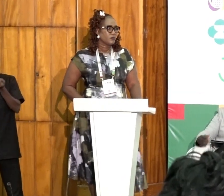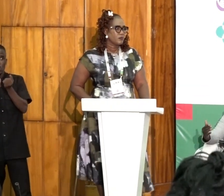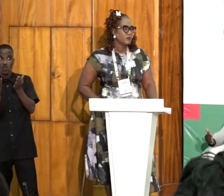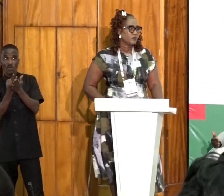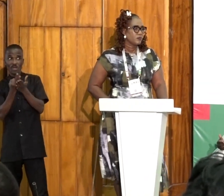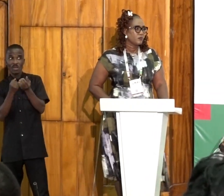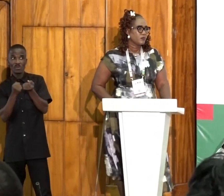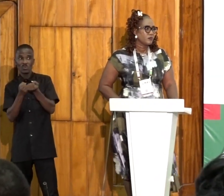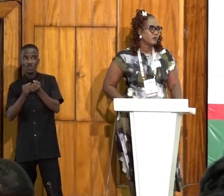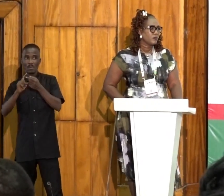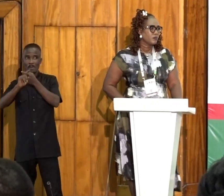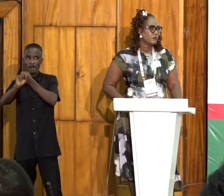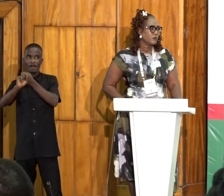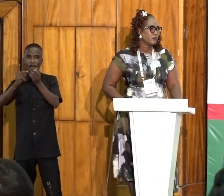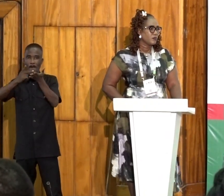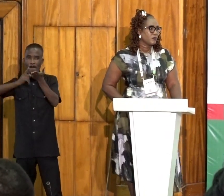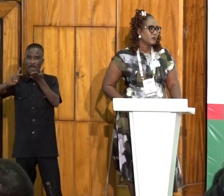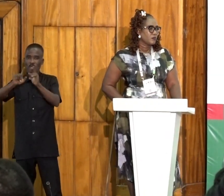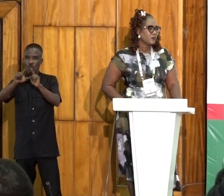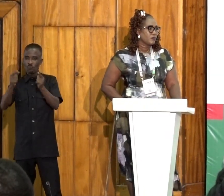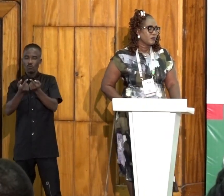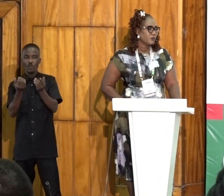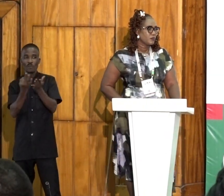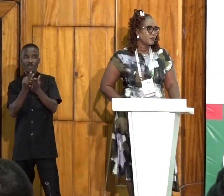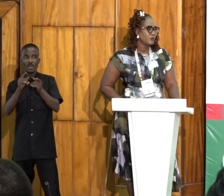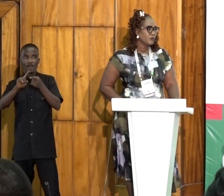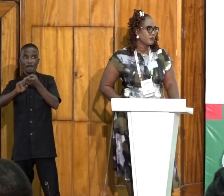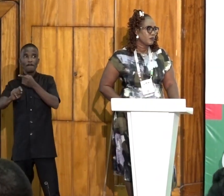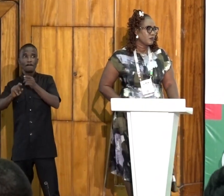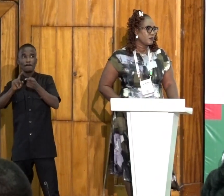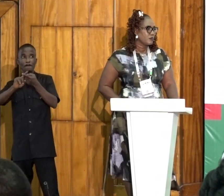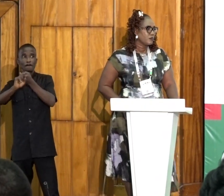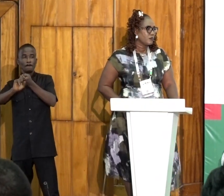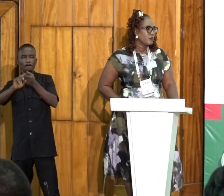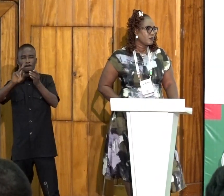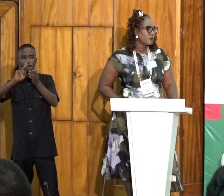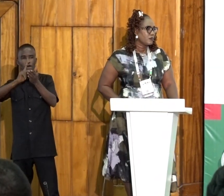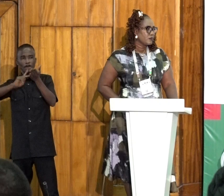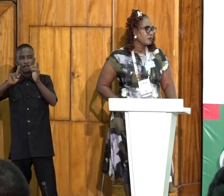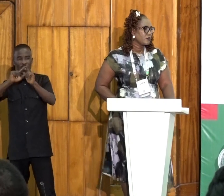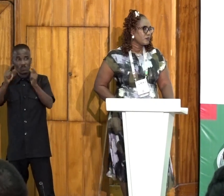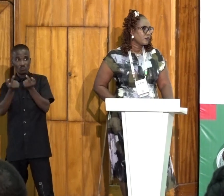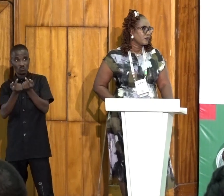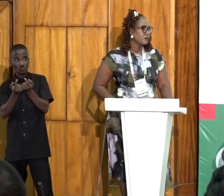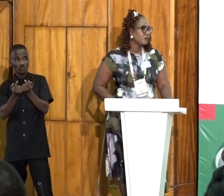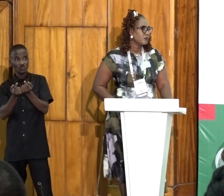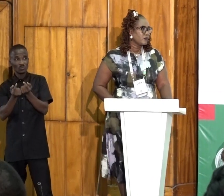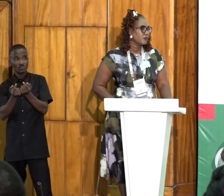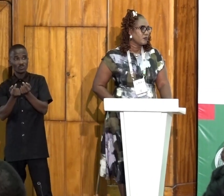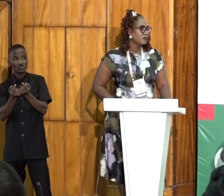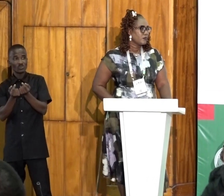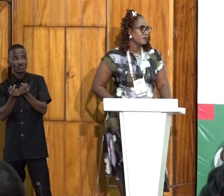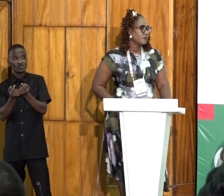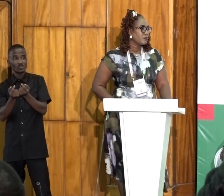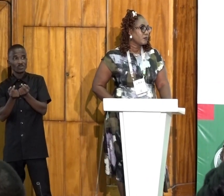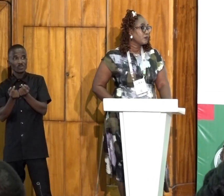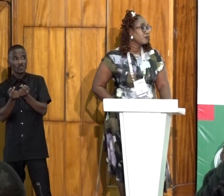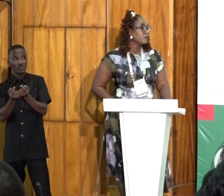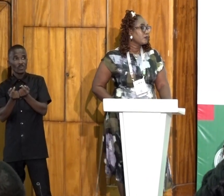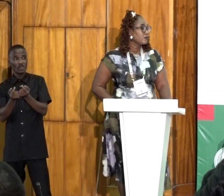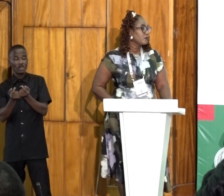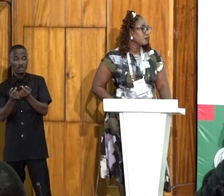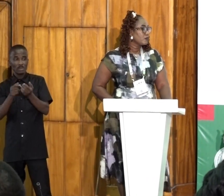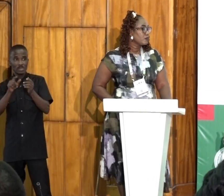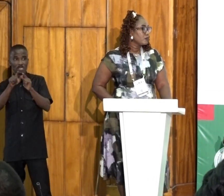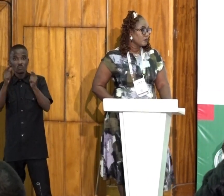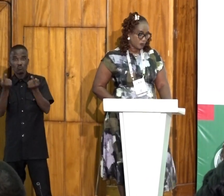through partners, the Bill and Melinda Gates Foundation, through the project, what is called the Path to Scale. This Path to Scale is